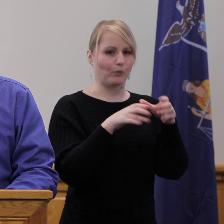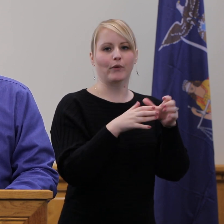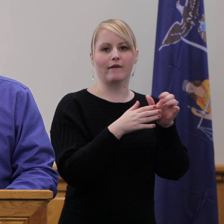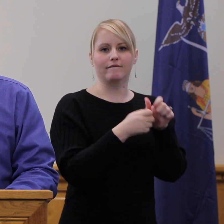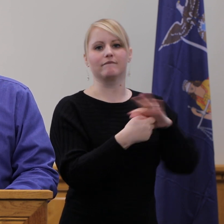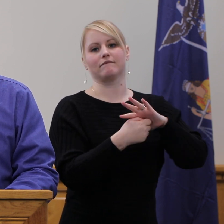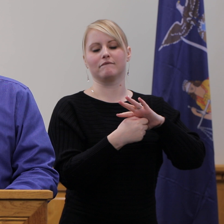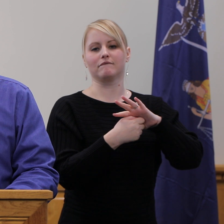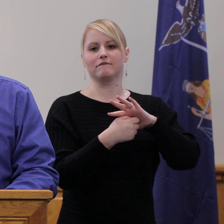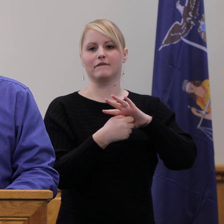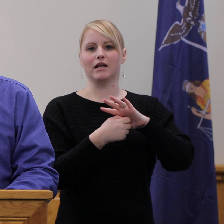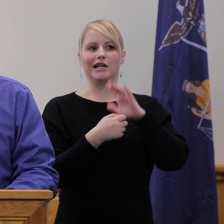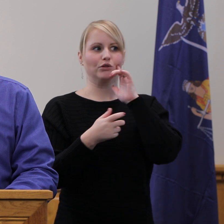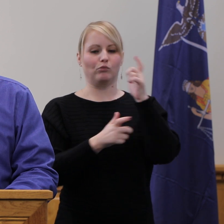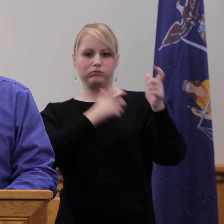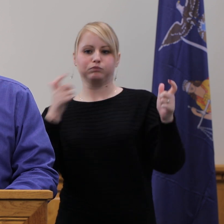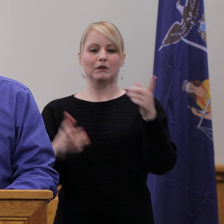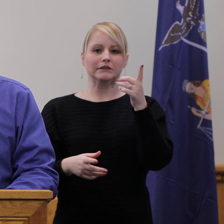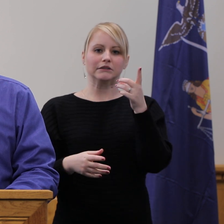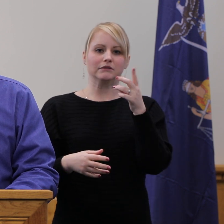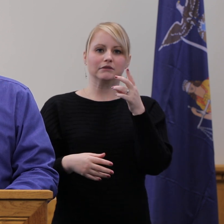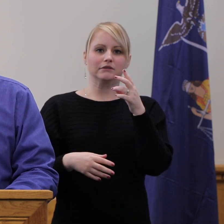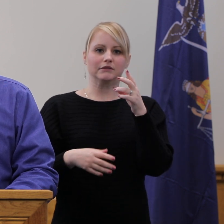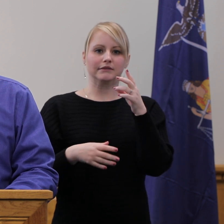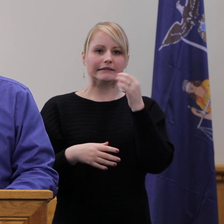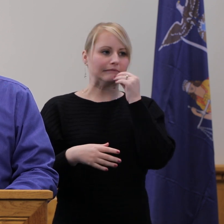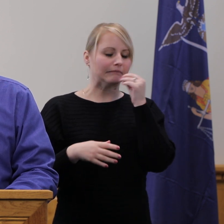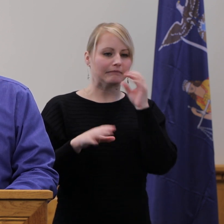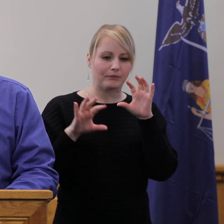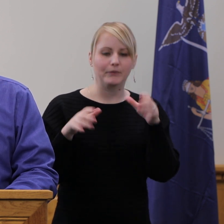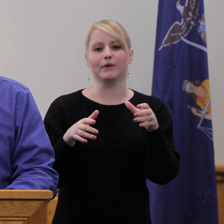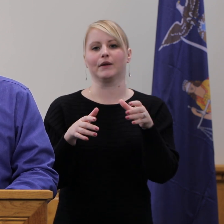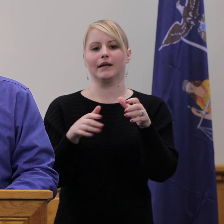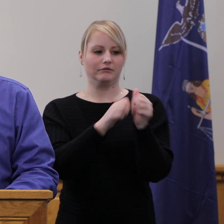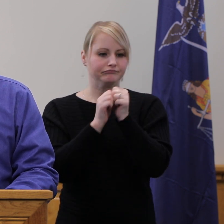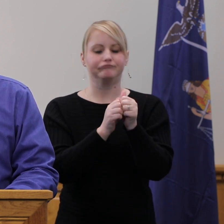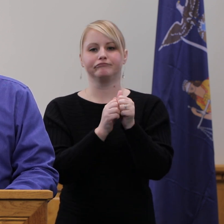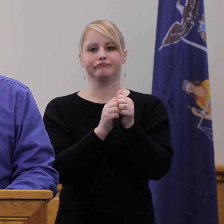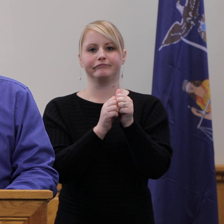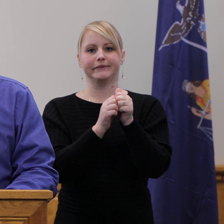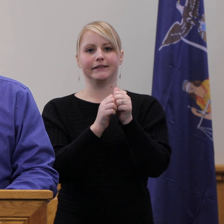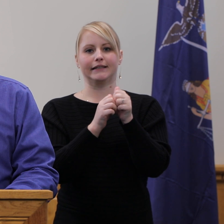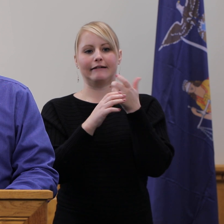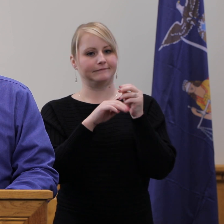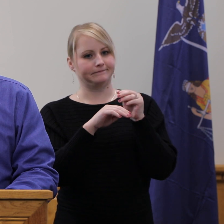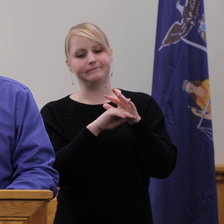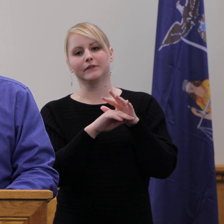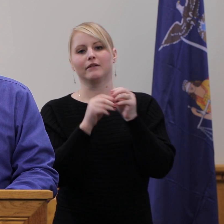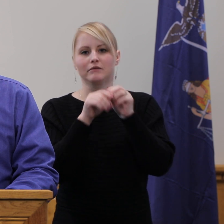Restrictions on mass gatherings, dining, schools, and businesses are triggered by infection rates and other data. Areas that